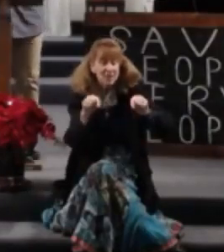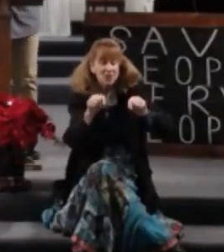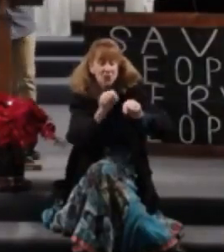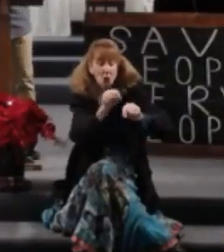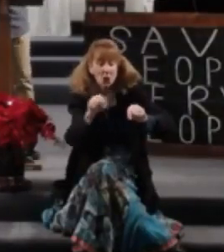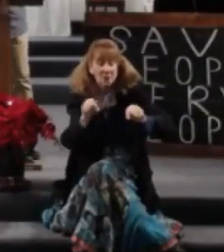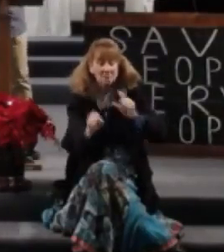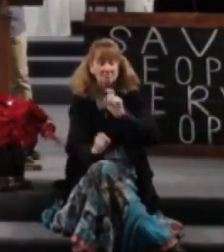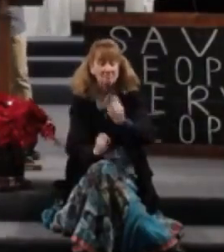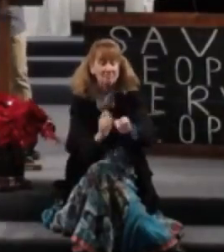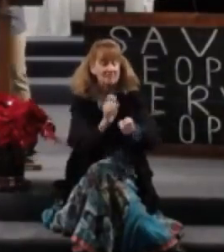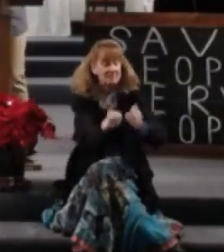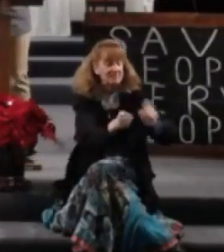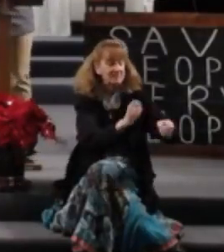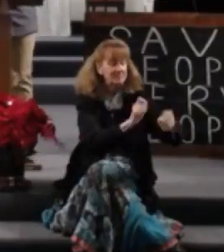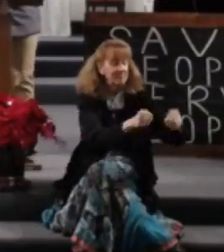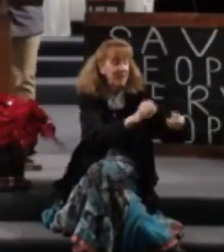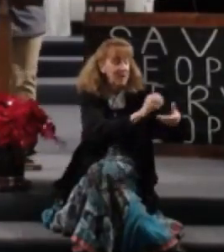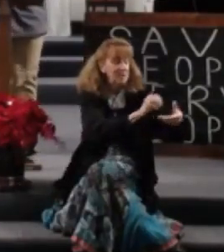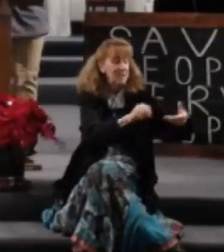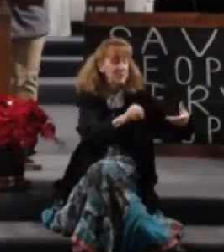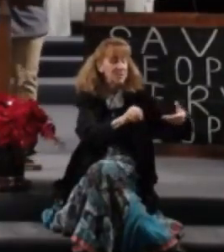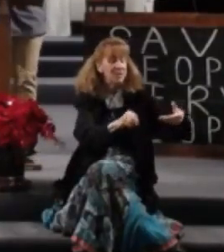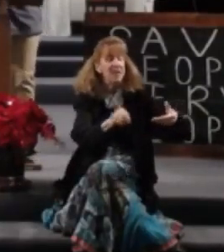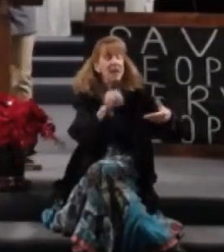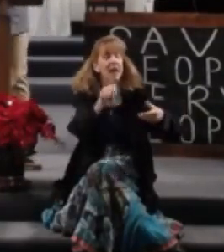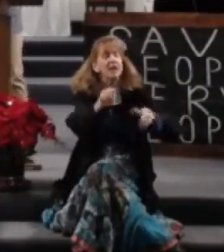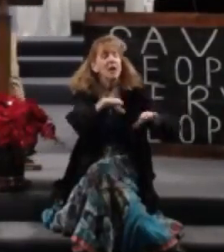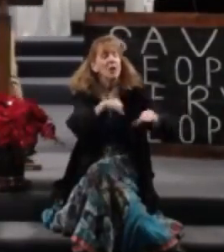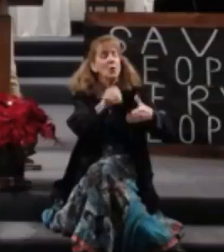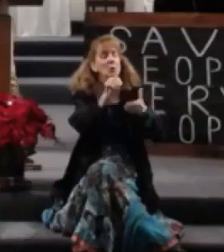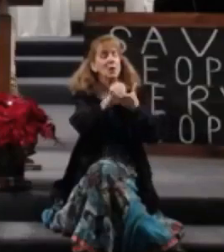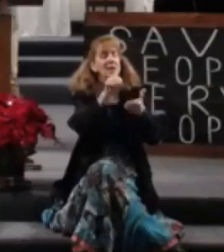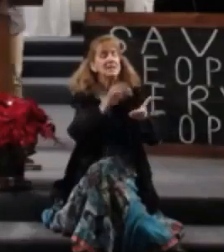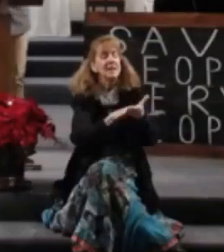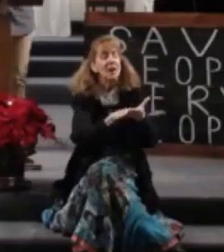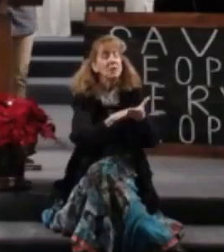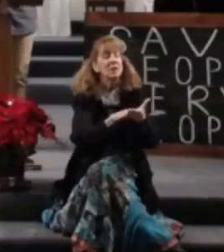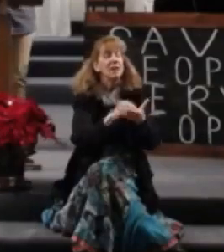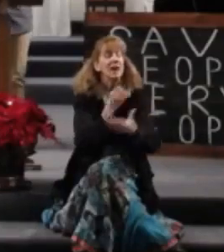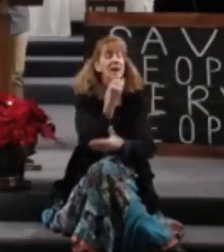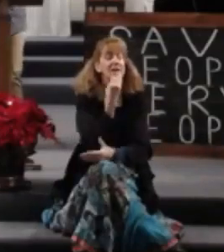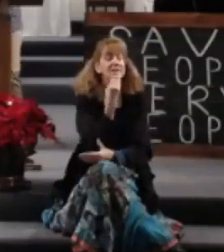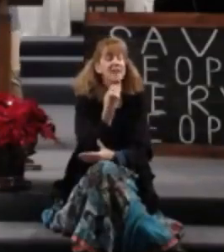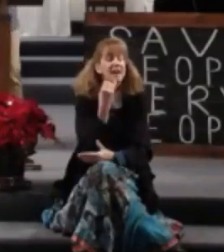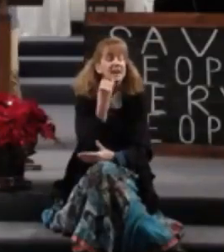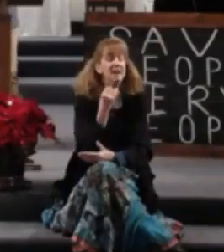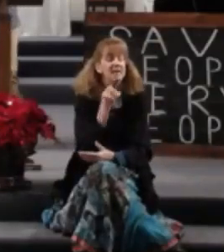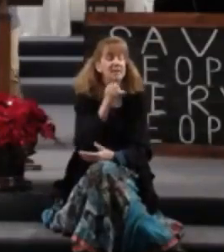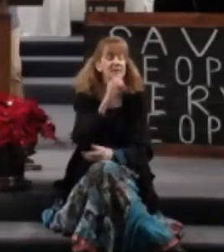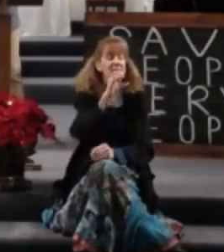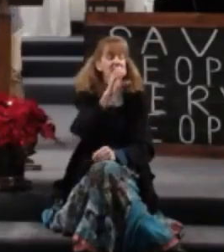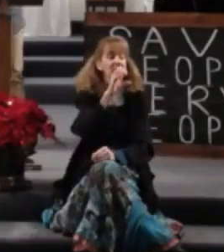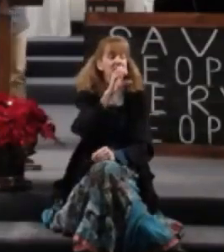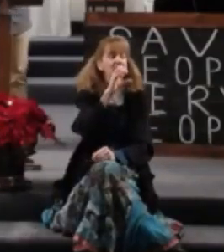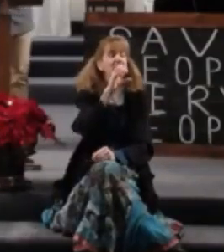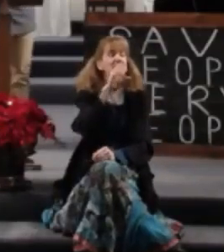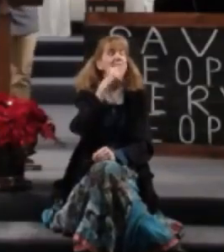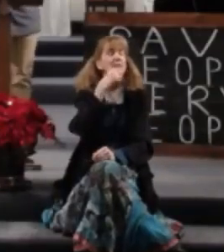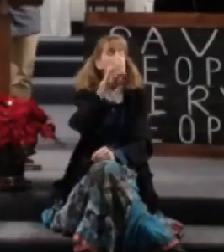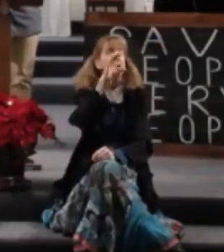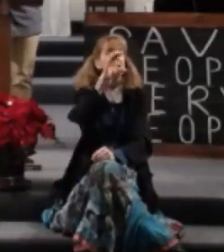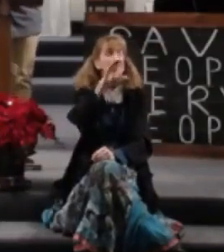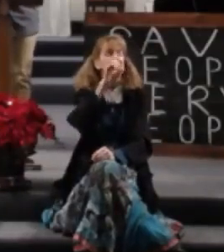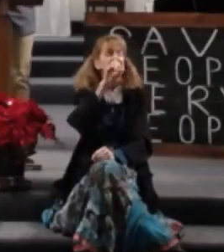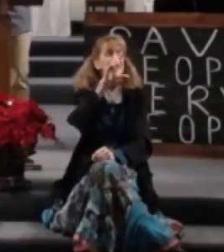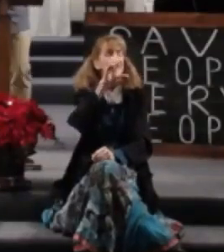3x5 cards and a pencil. And they had them write down a memory verse that the parents had come up with. It was Colossians 3:23.